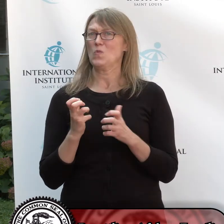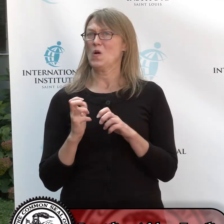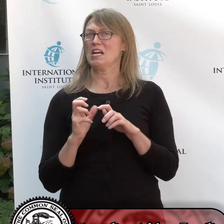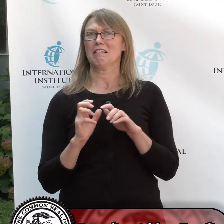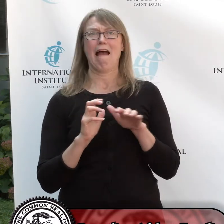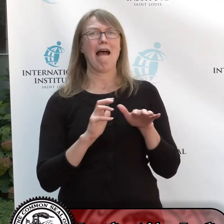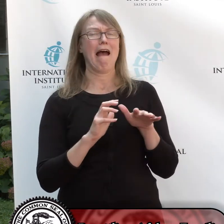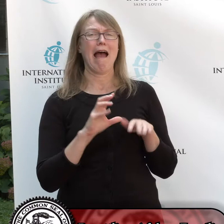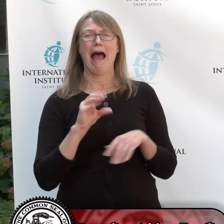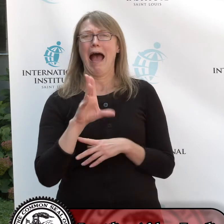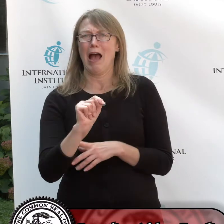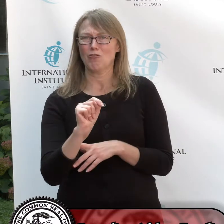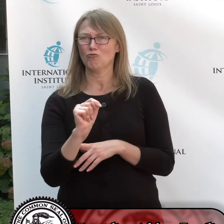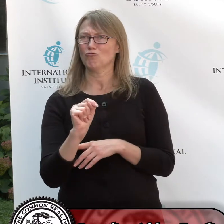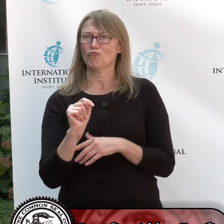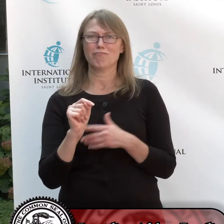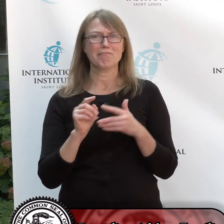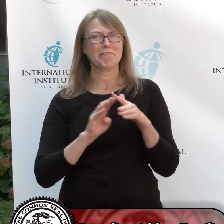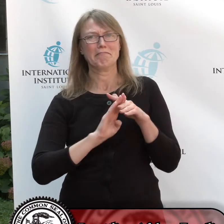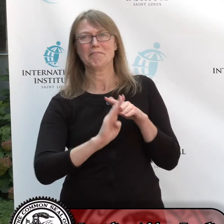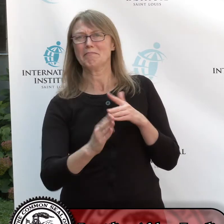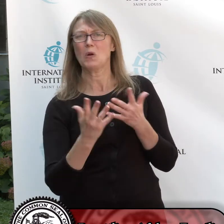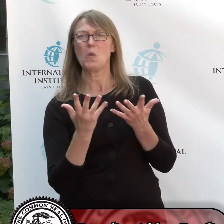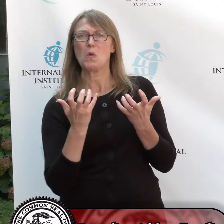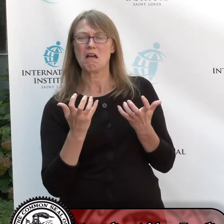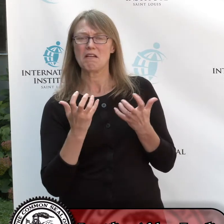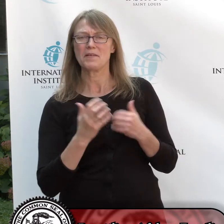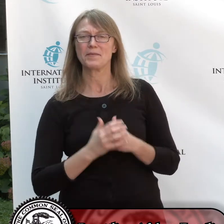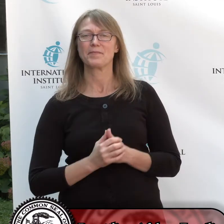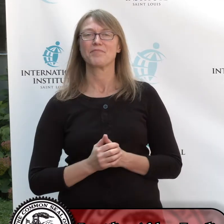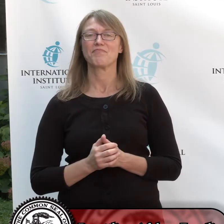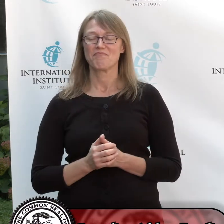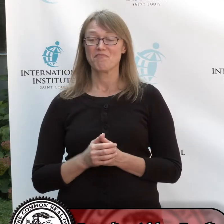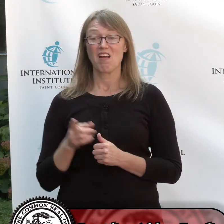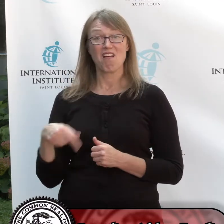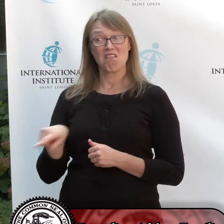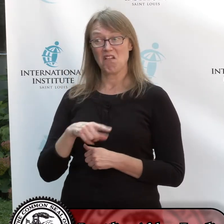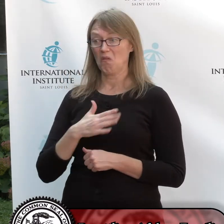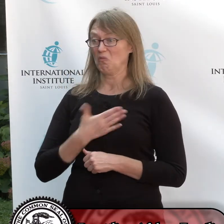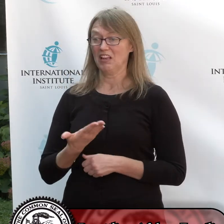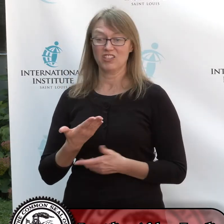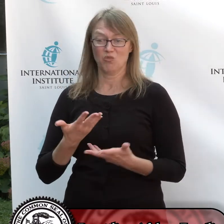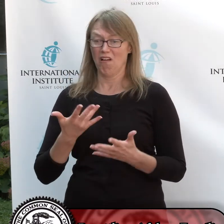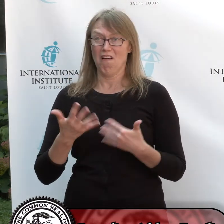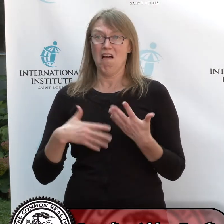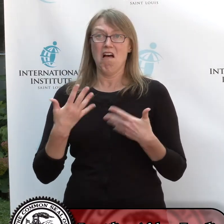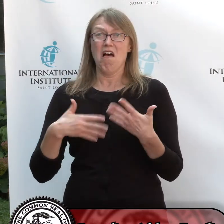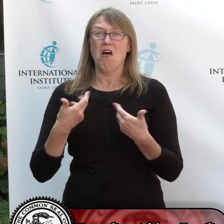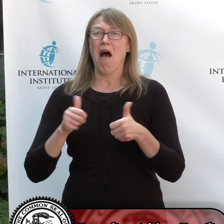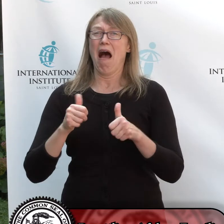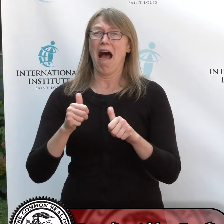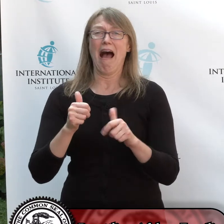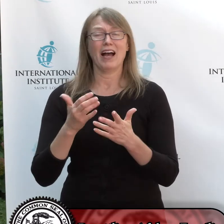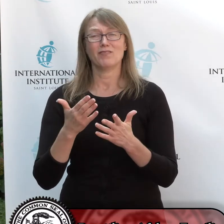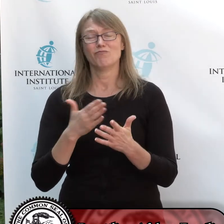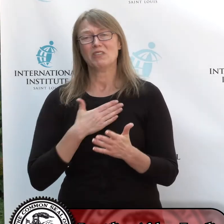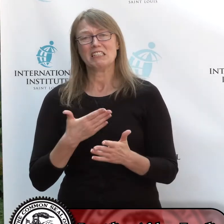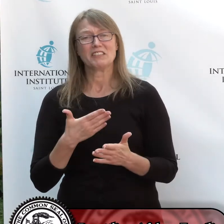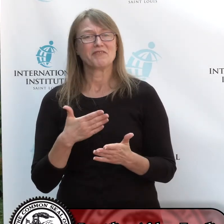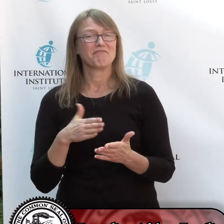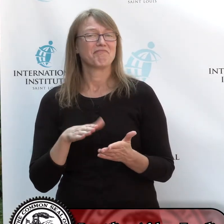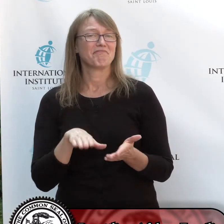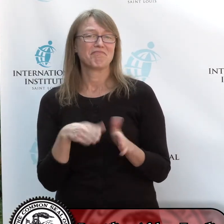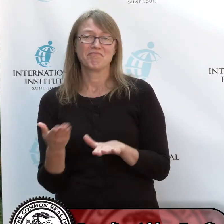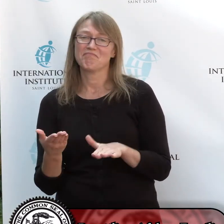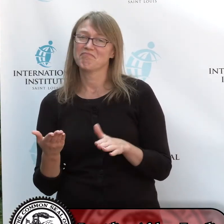dark regime, they choose to be, I mean, to die like that.